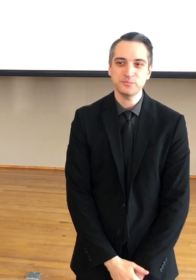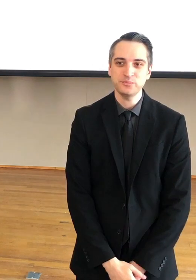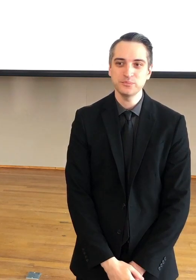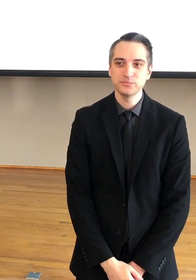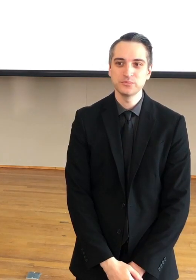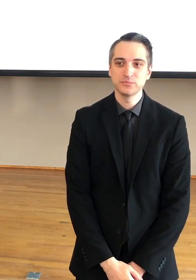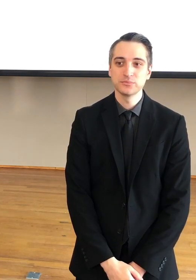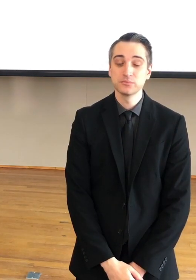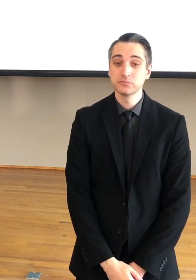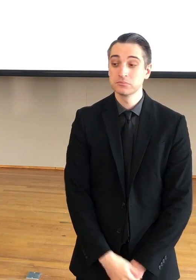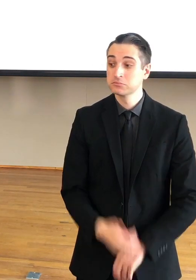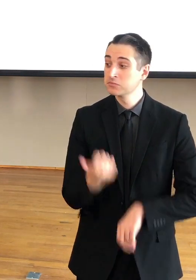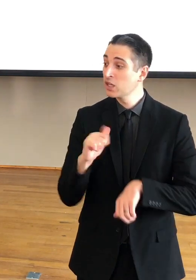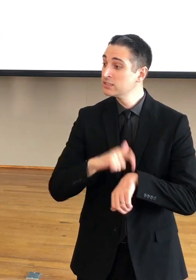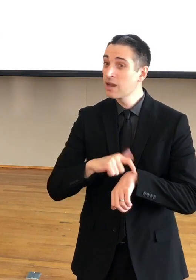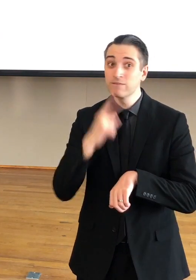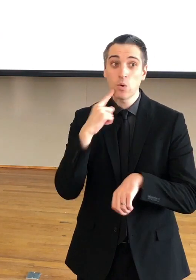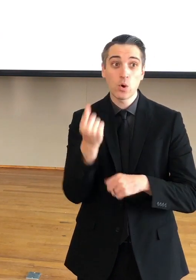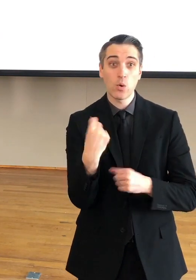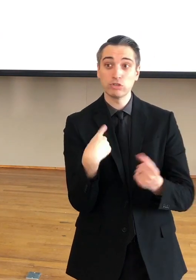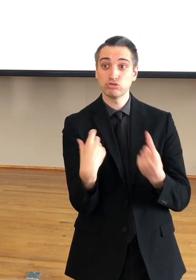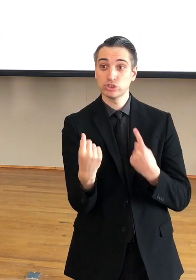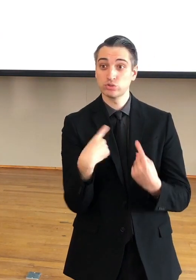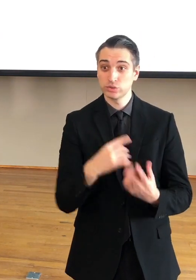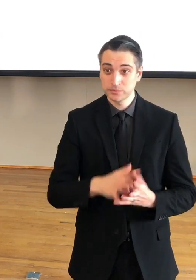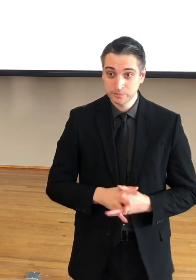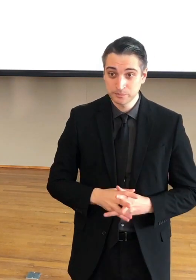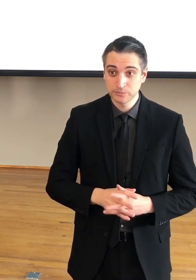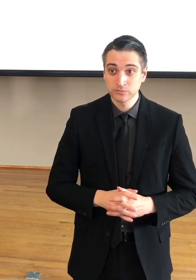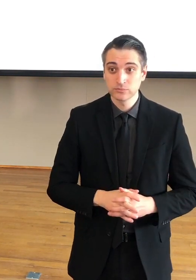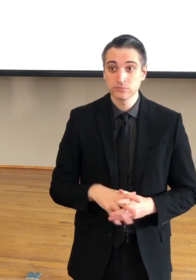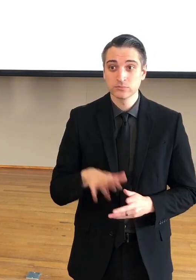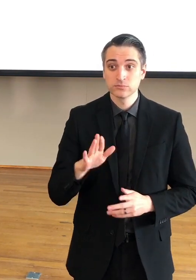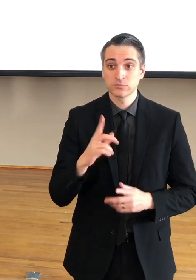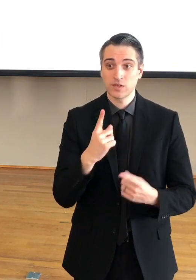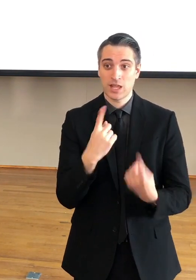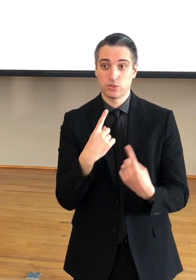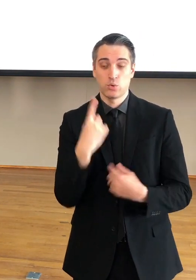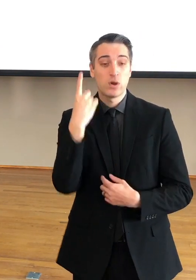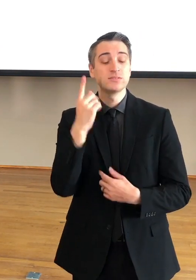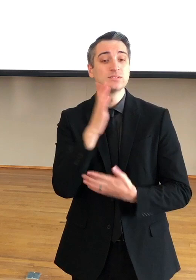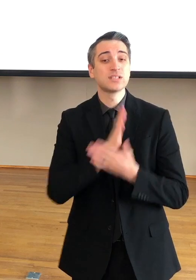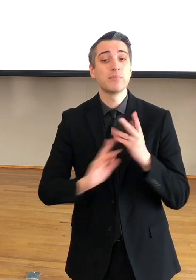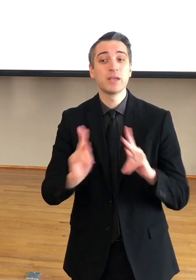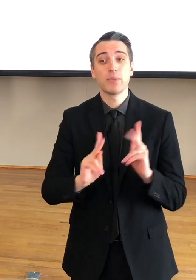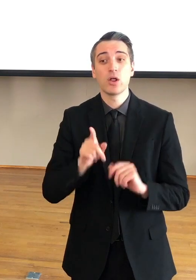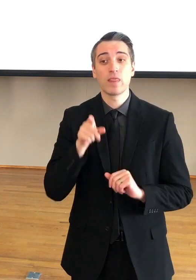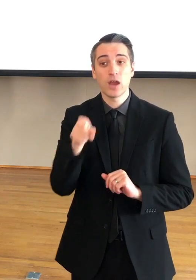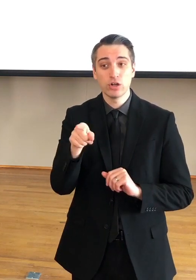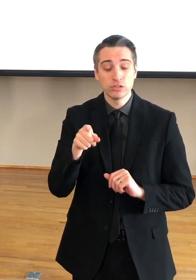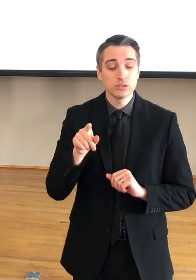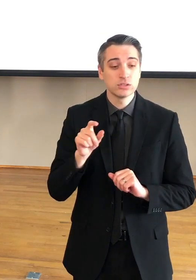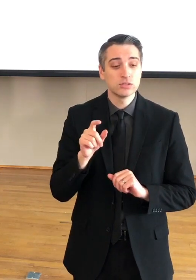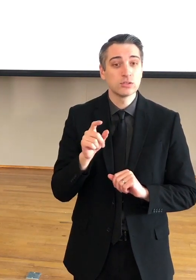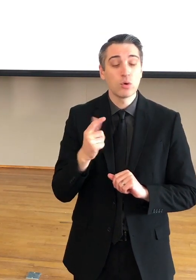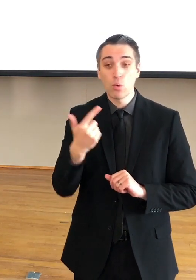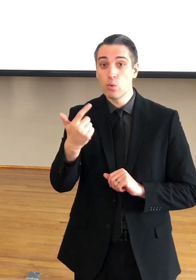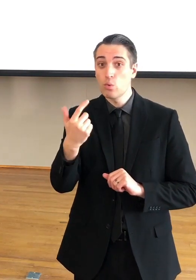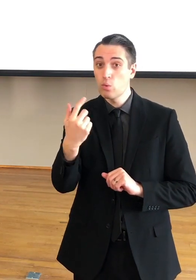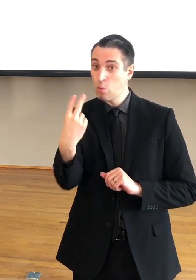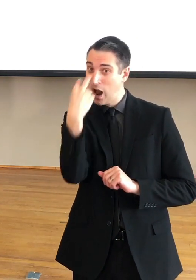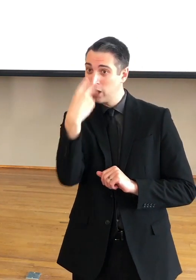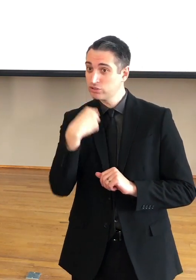Will you plan to take questions? Yes, go ahead. Okay. First, can you answer one thing? Some people watching, could you talk about the